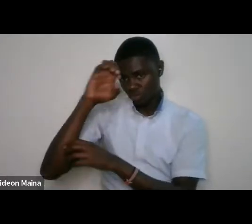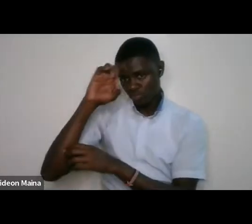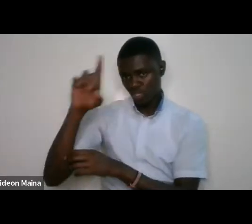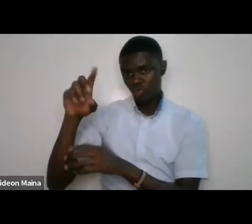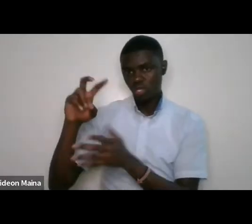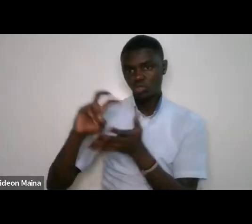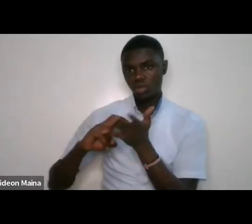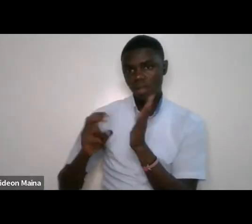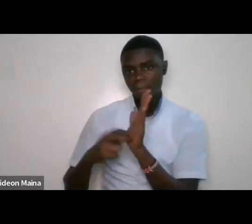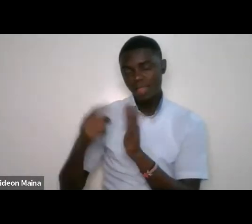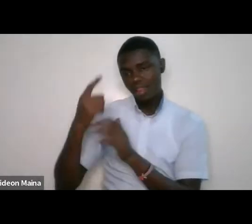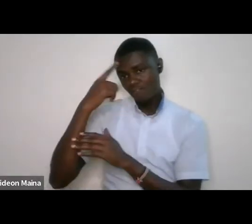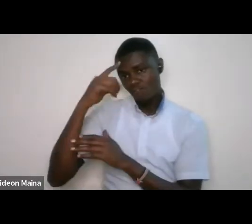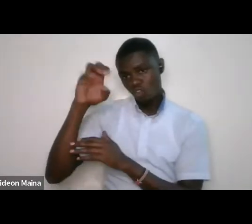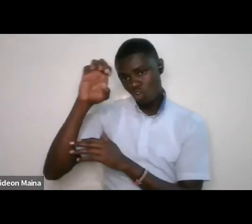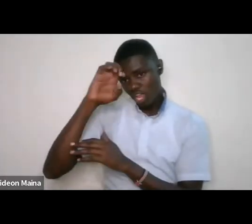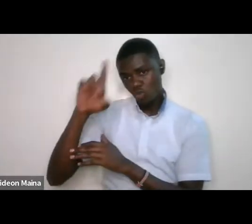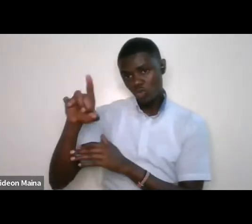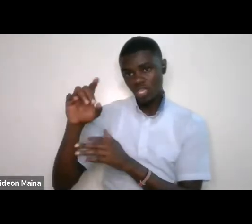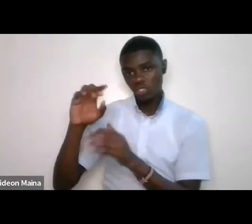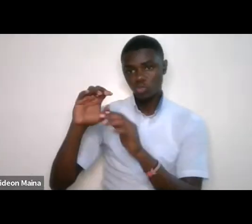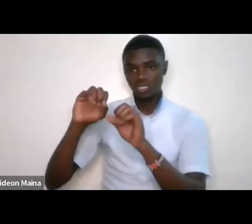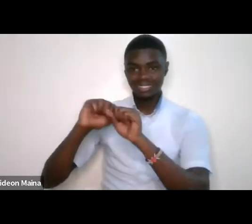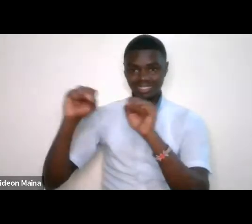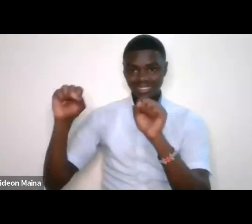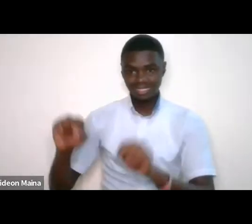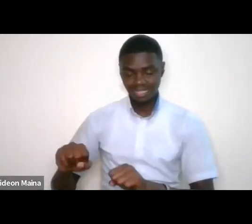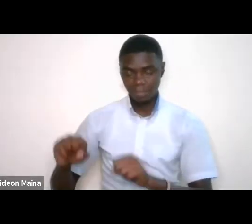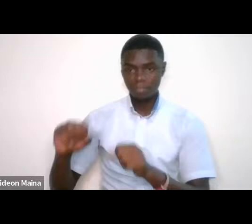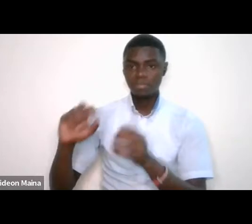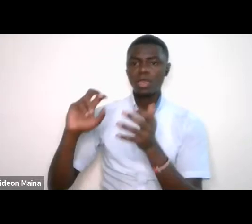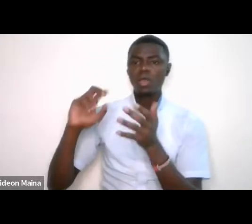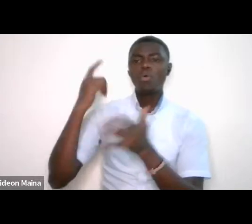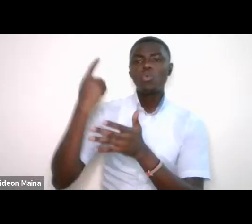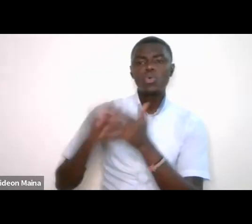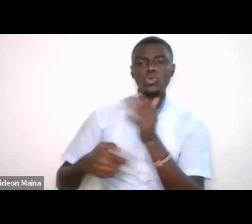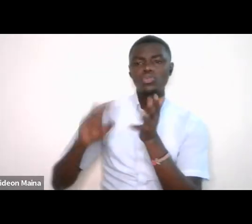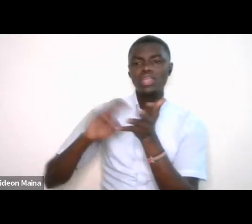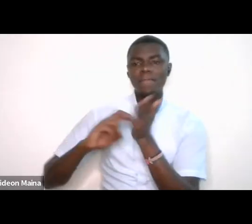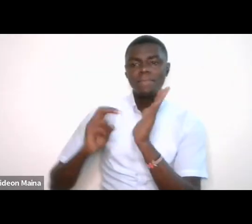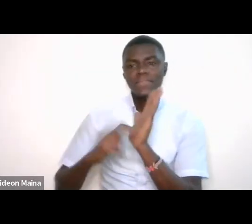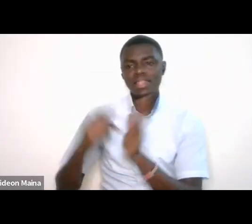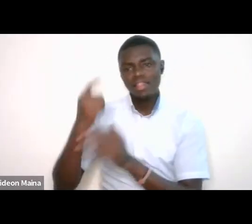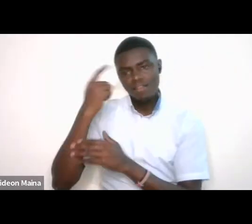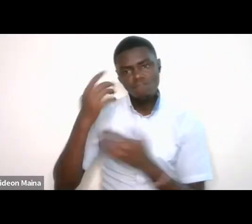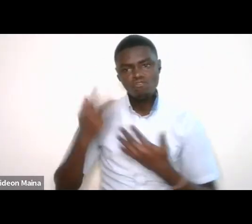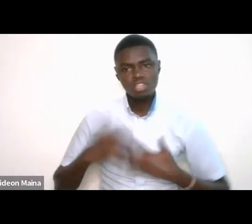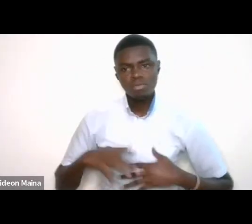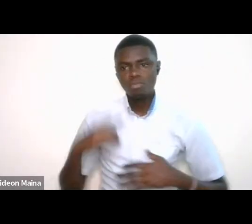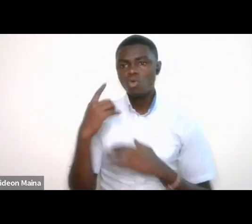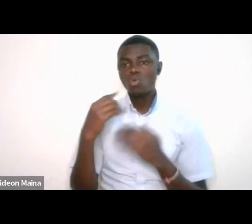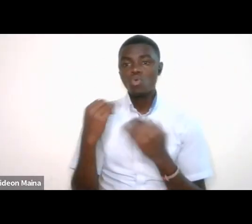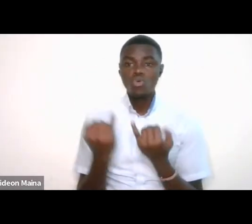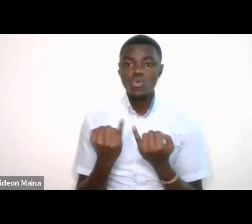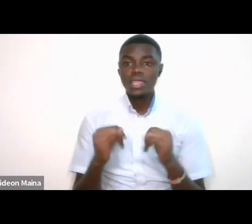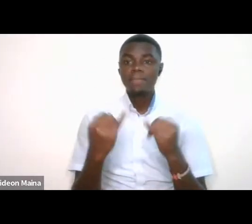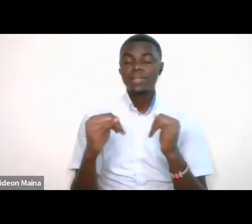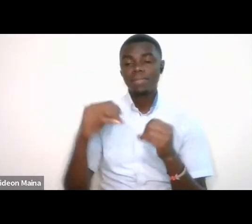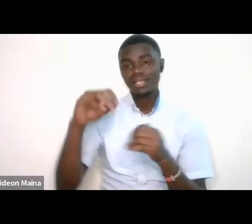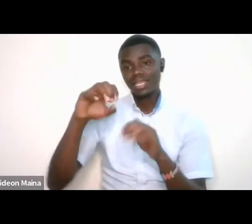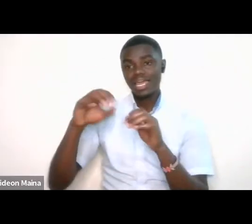for education systems? What do they mean for the people who implement inclusive education in the